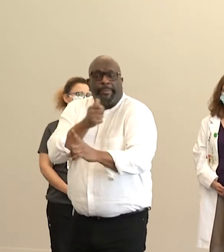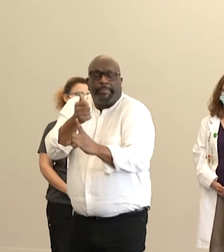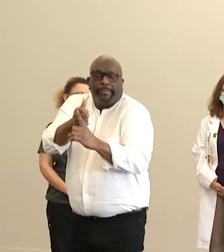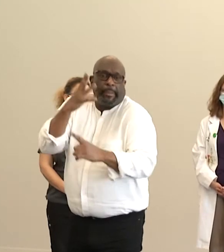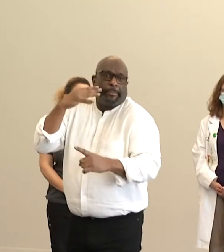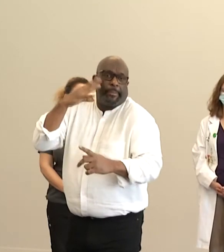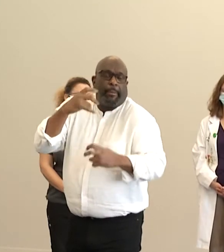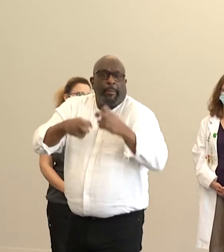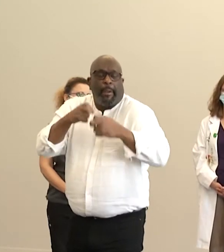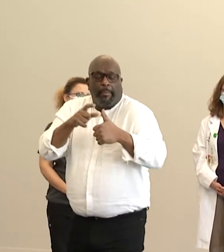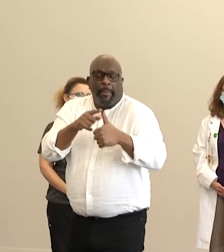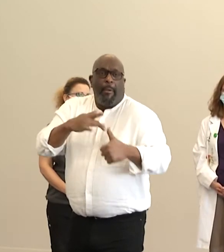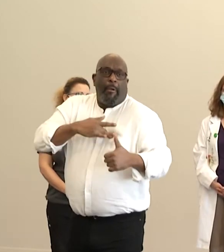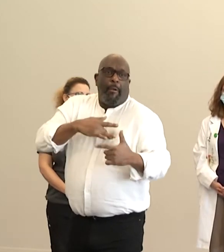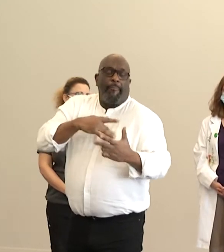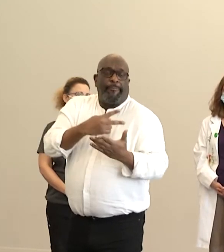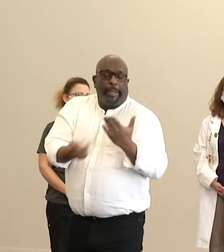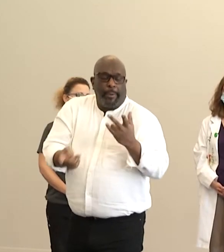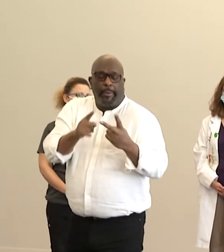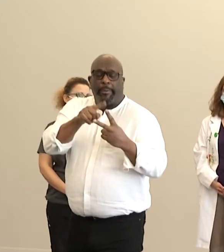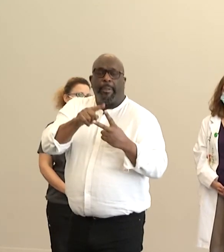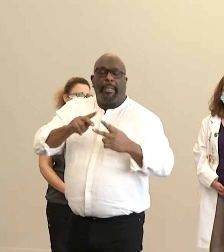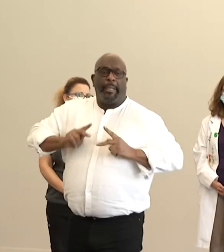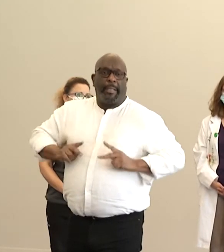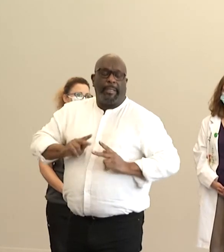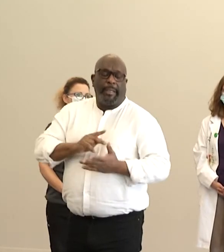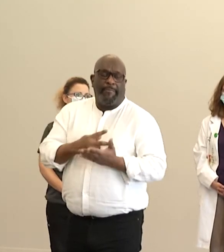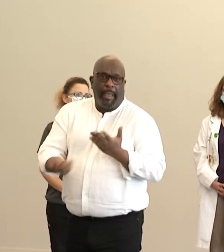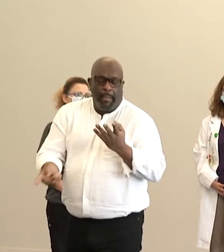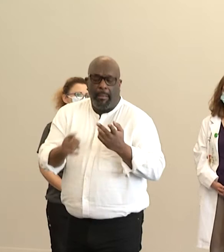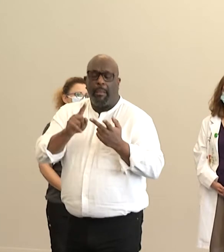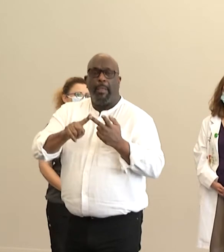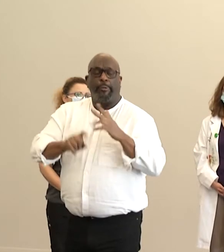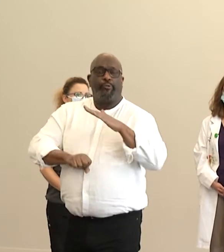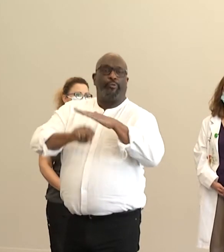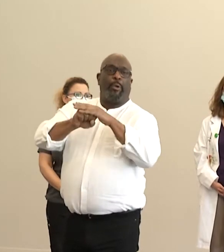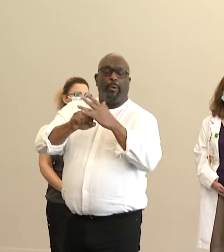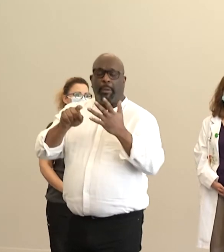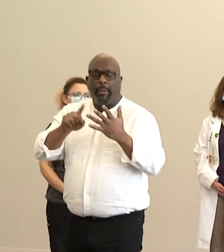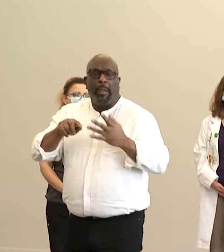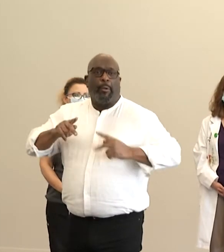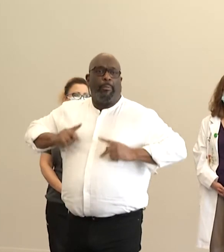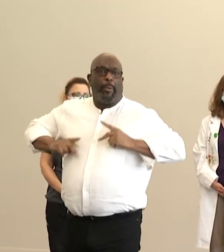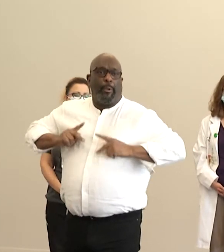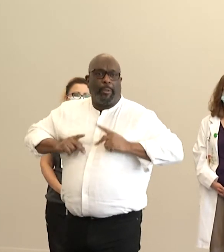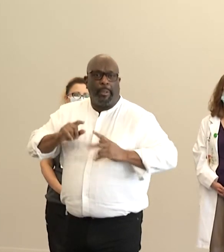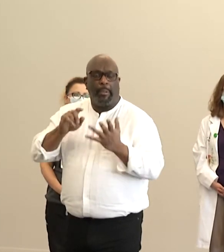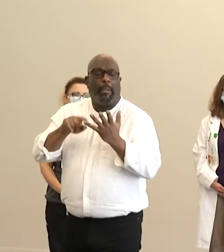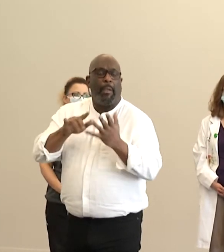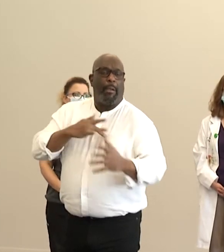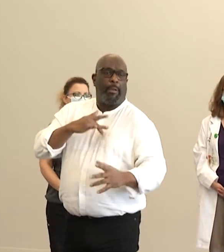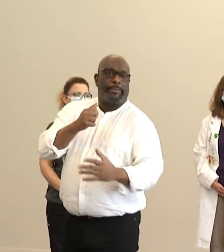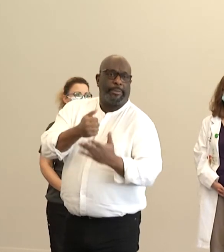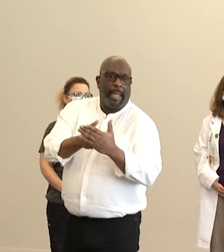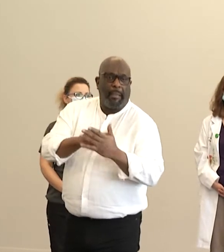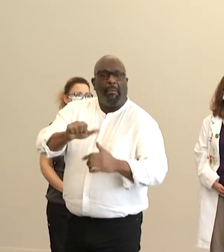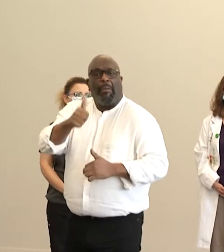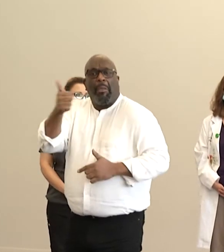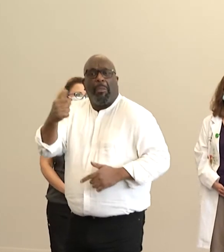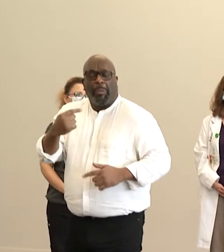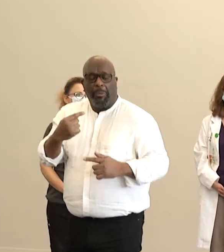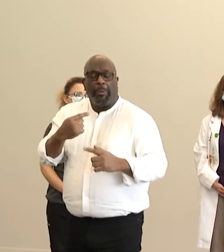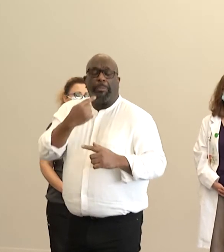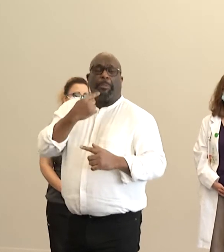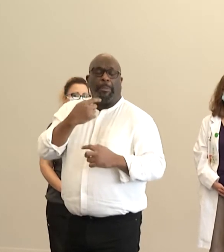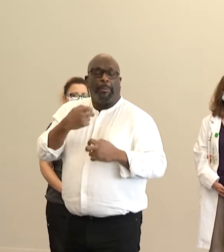heart failure, kidney failure, pneumonia, stroke, heart attacks, and other acute medical problems.